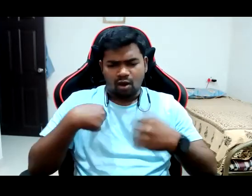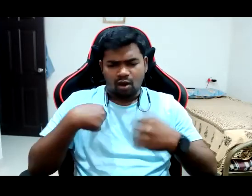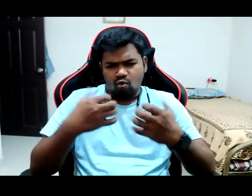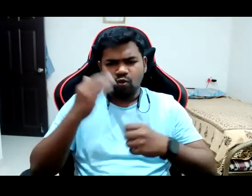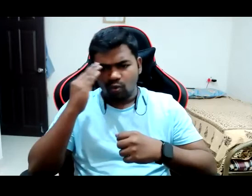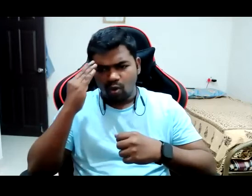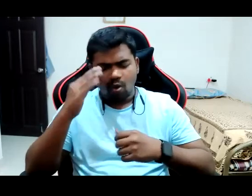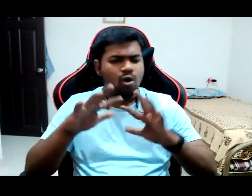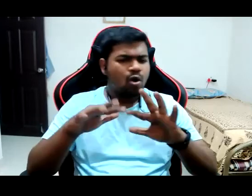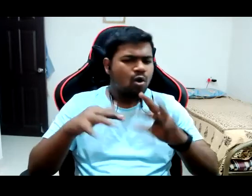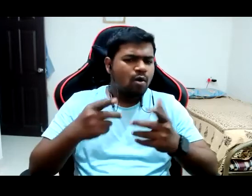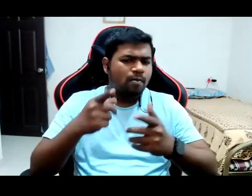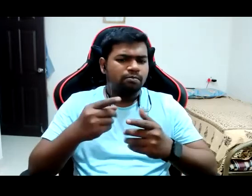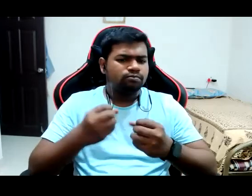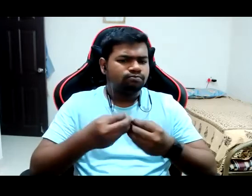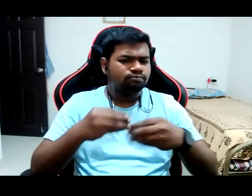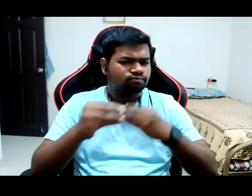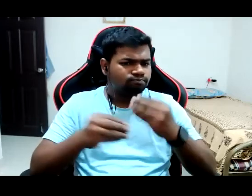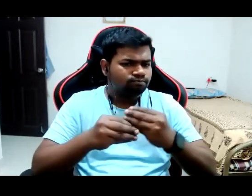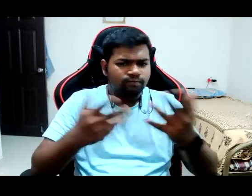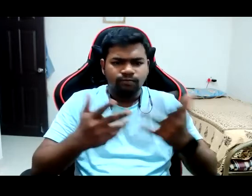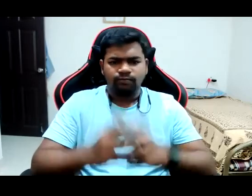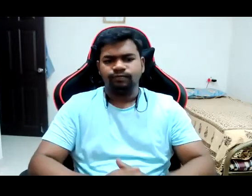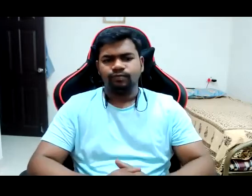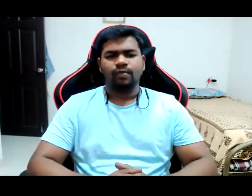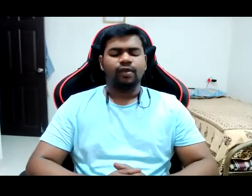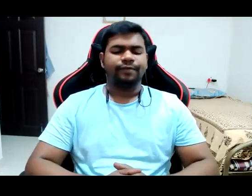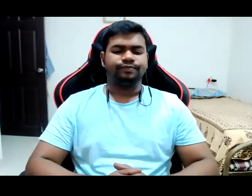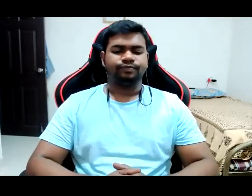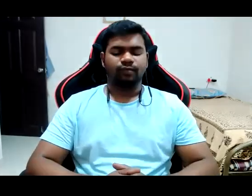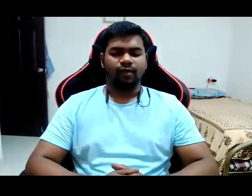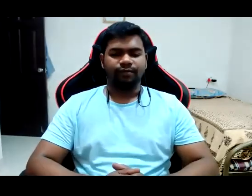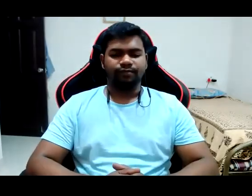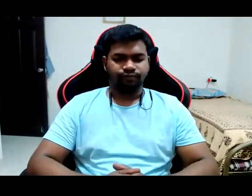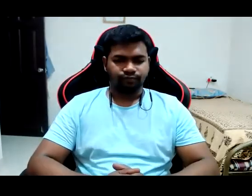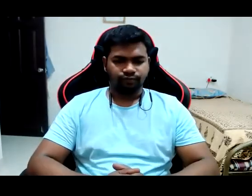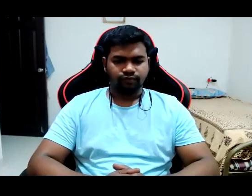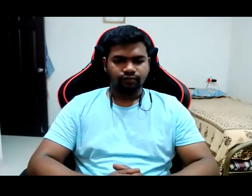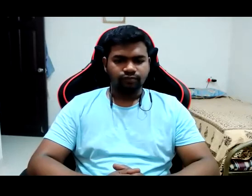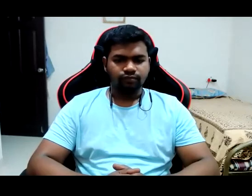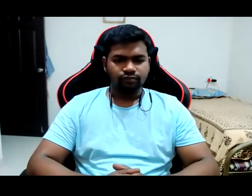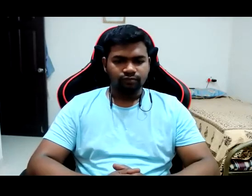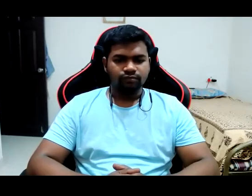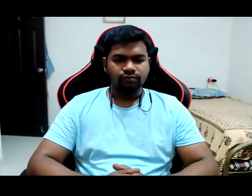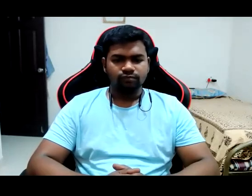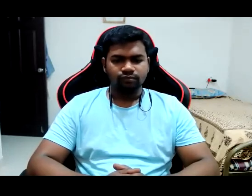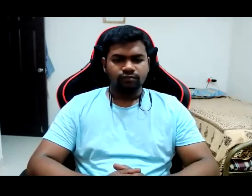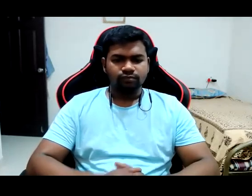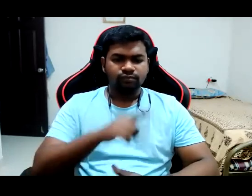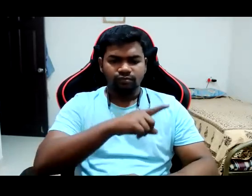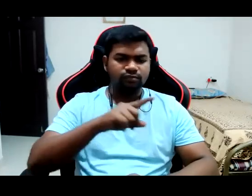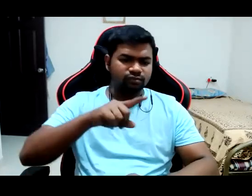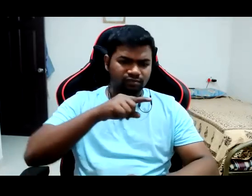how much, Yeah. See, again, my opinion does not really count because I wouldn't be on the jury.